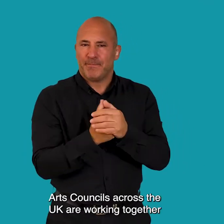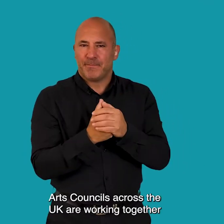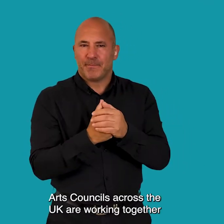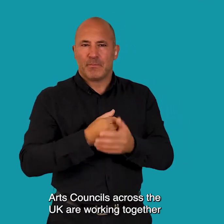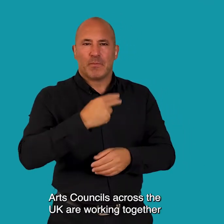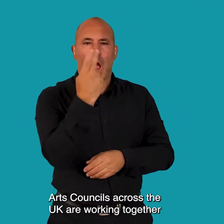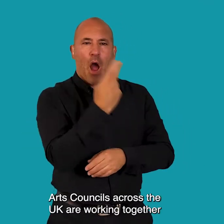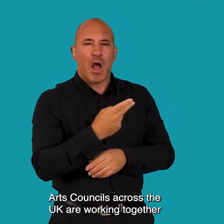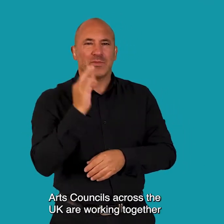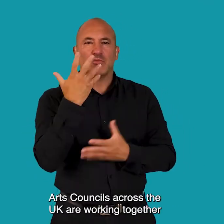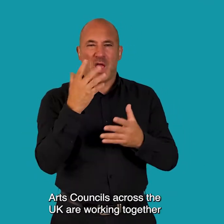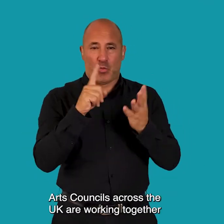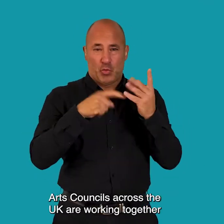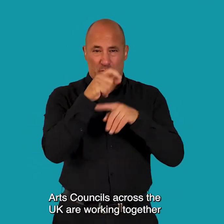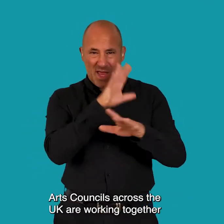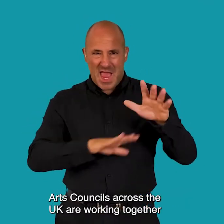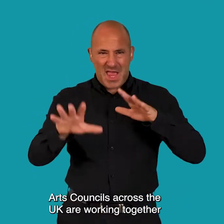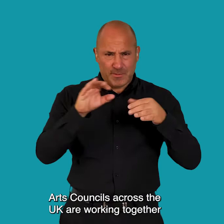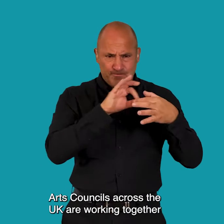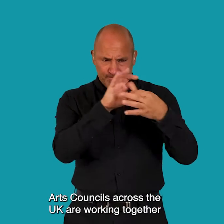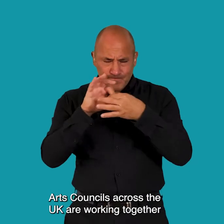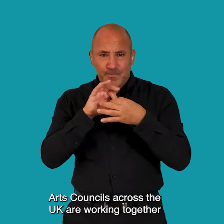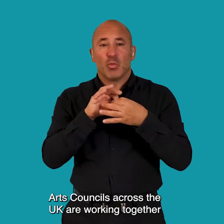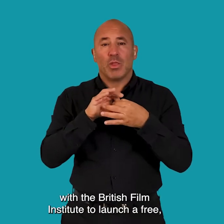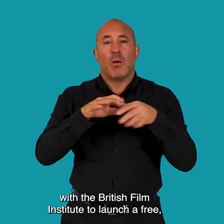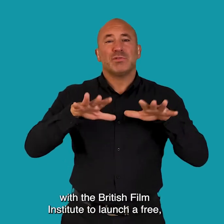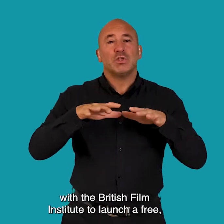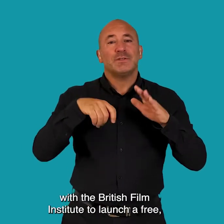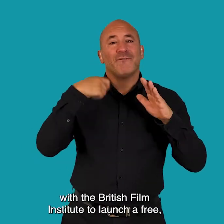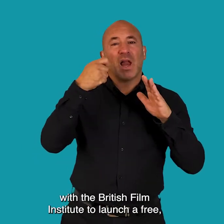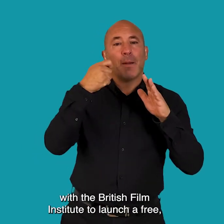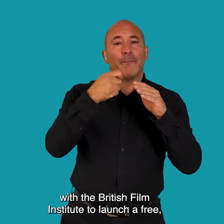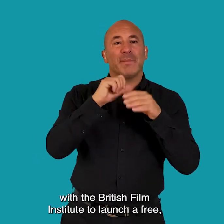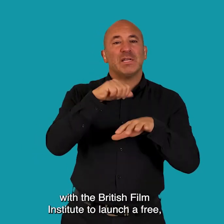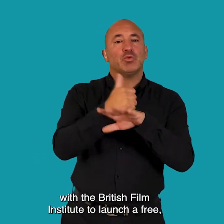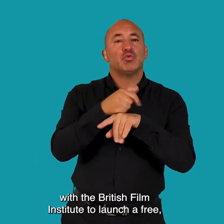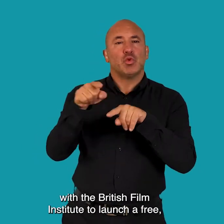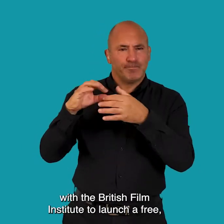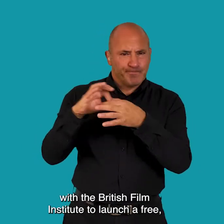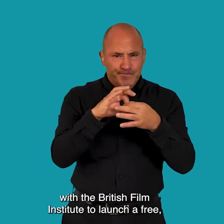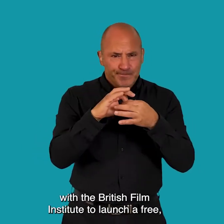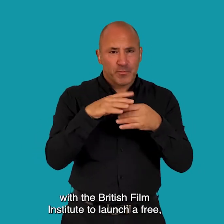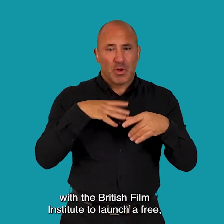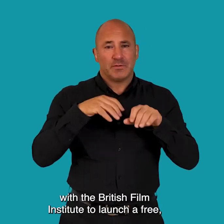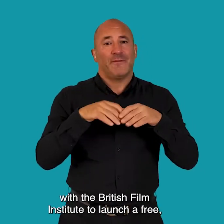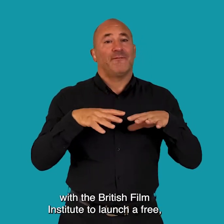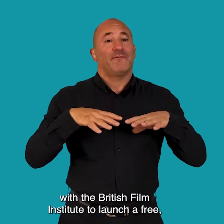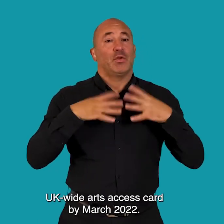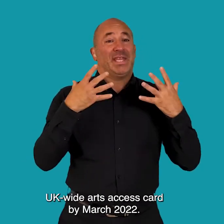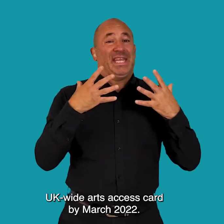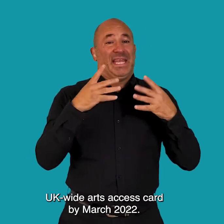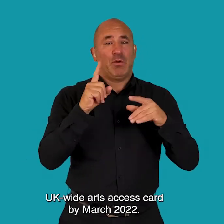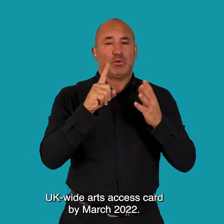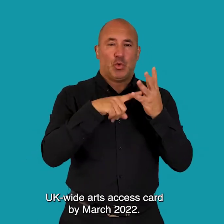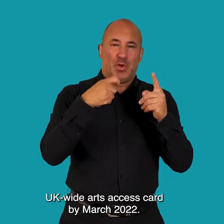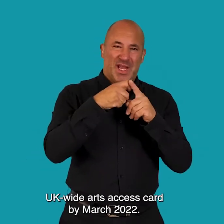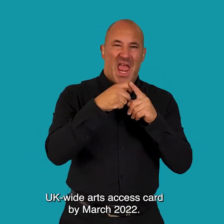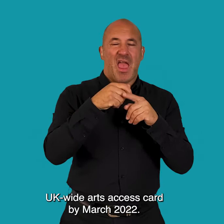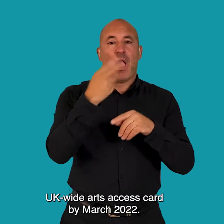Arts councils across the UK are working together with the British Film Institute to launch a free UK-wide arts